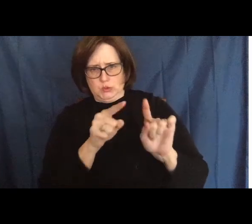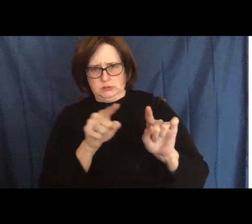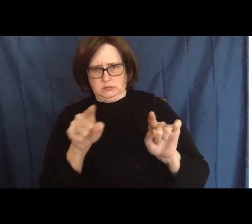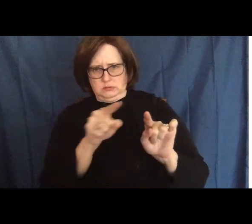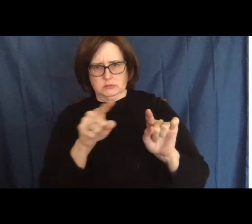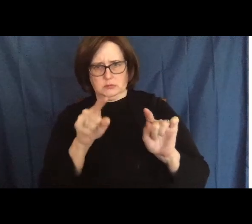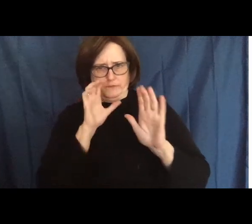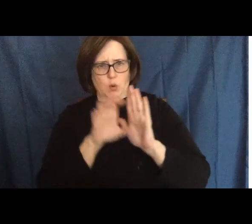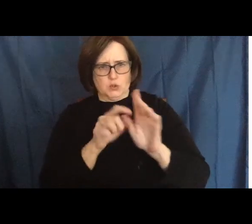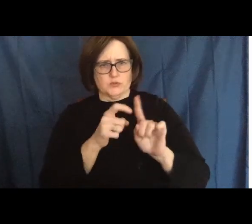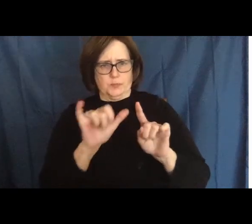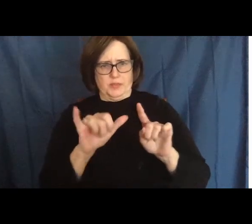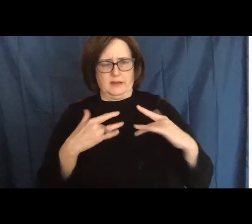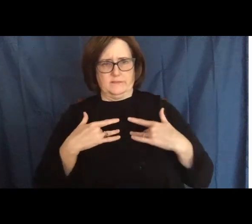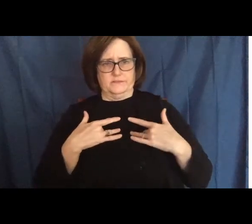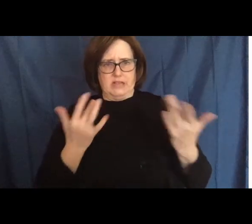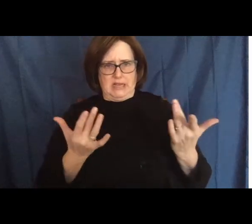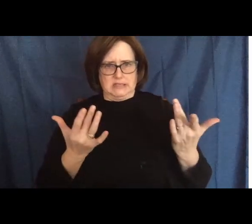an audience of more of